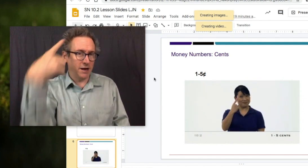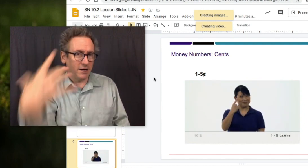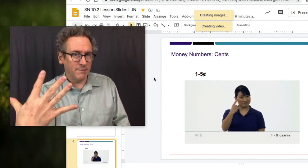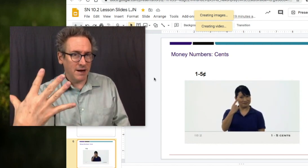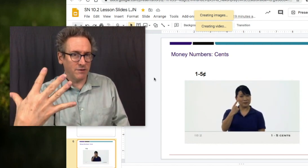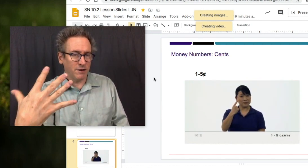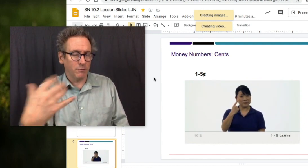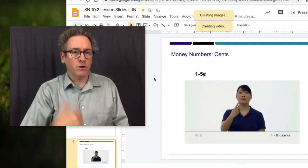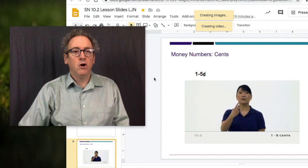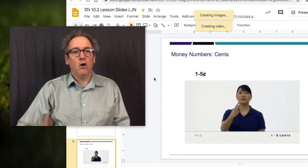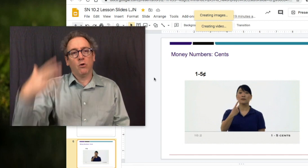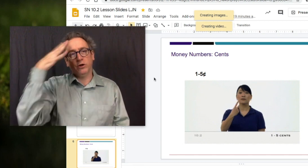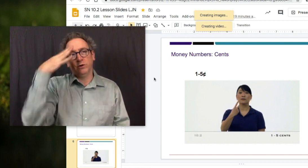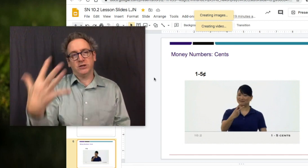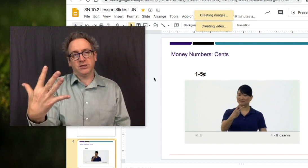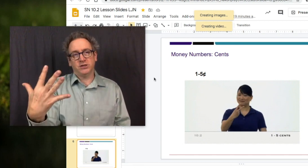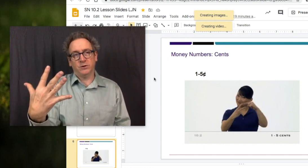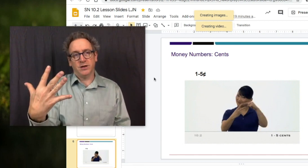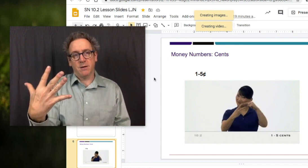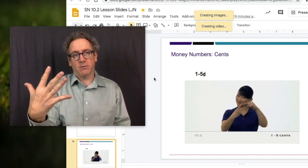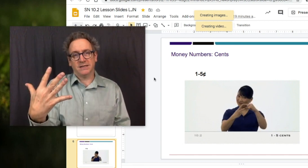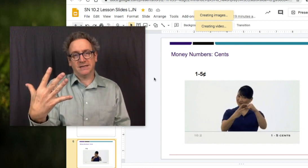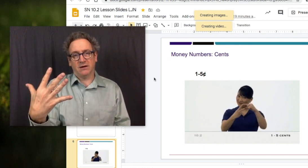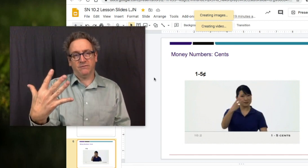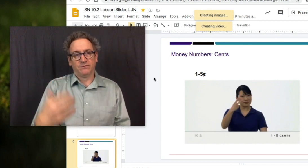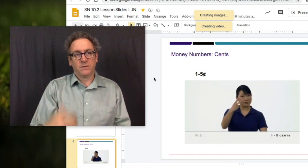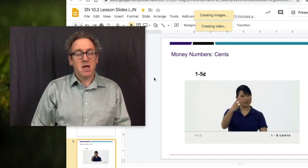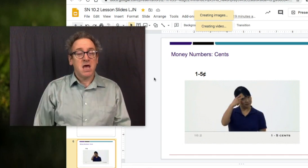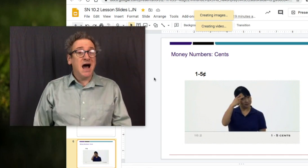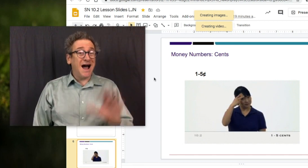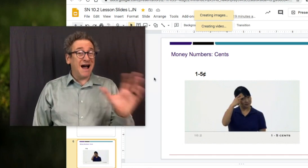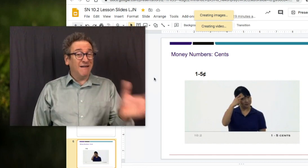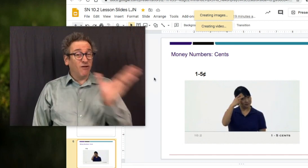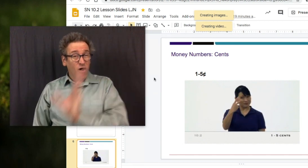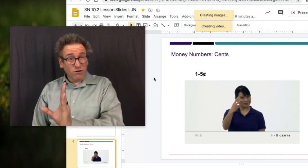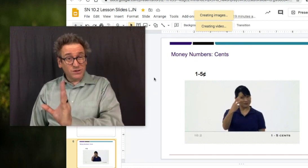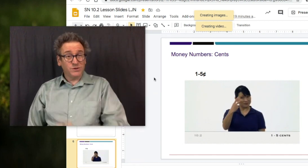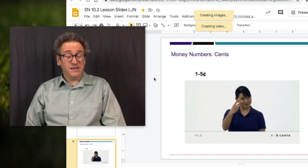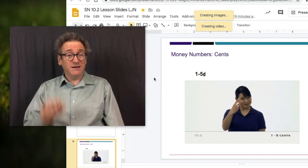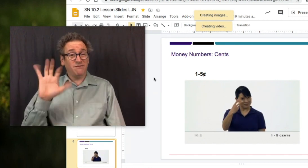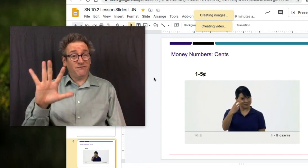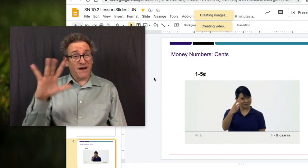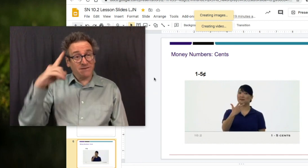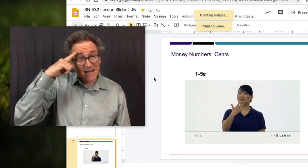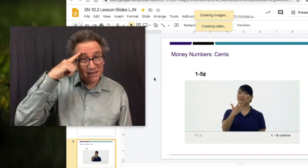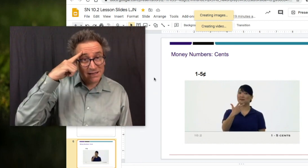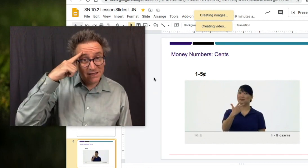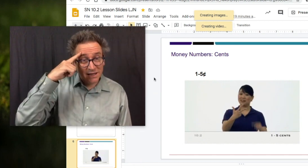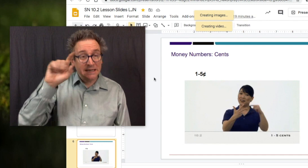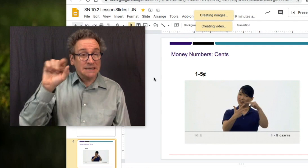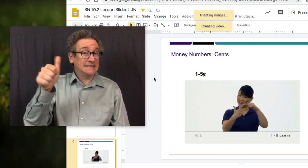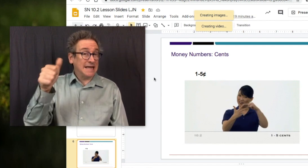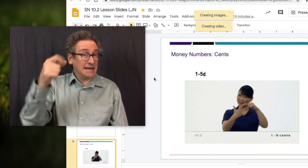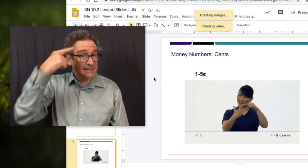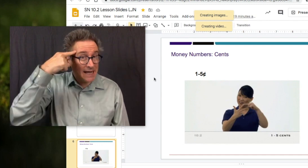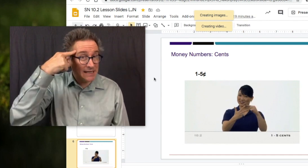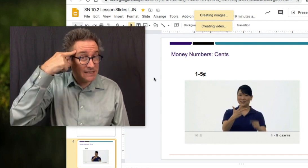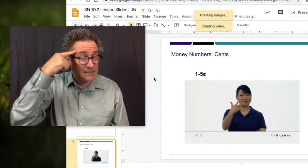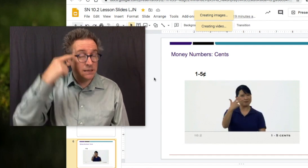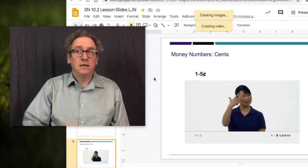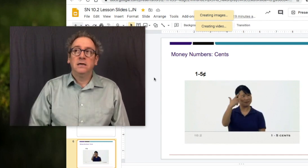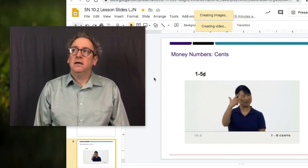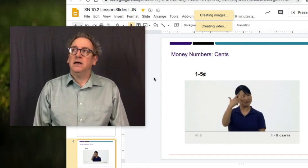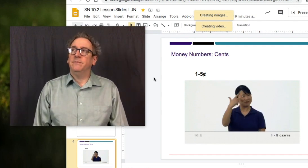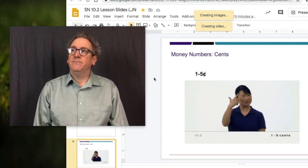1 and come down to the number, or you can just do the number itself. I've also seen 5 cents, 10